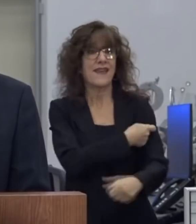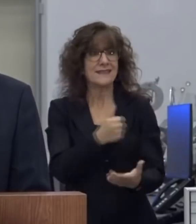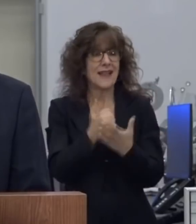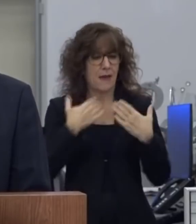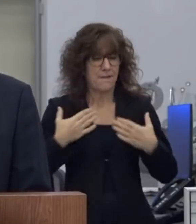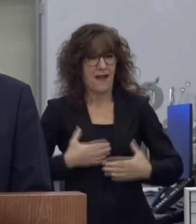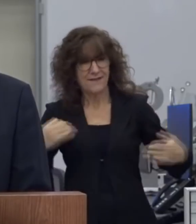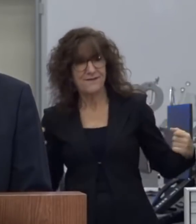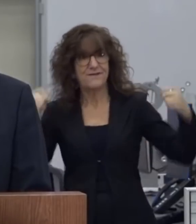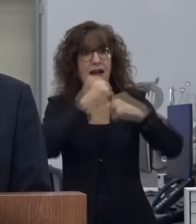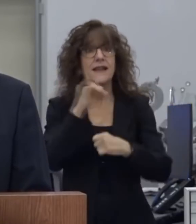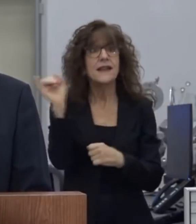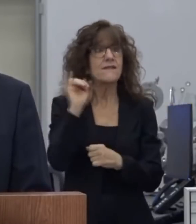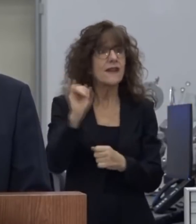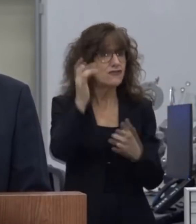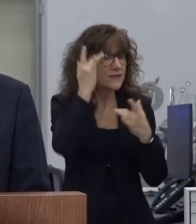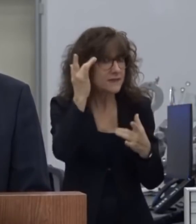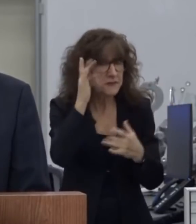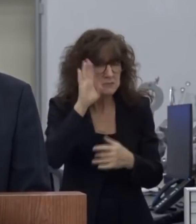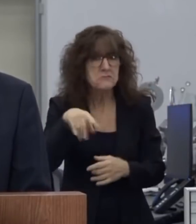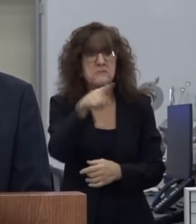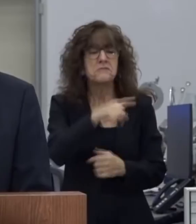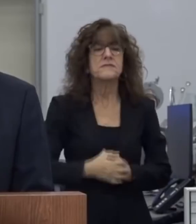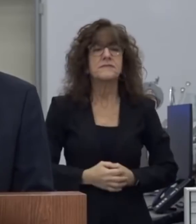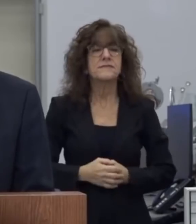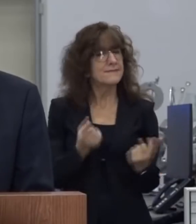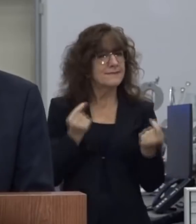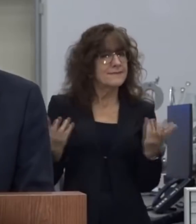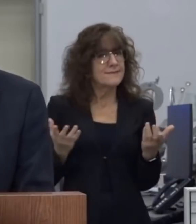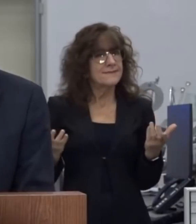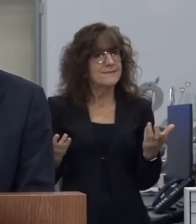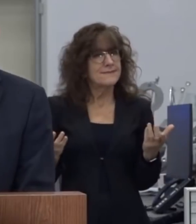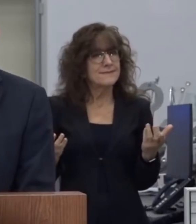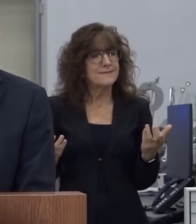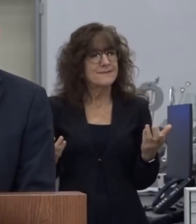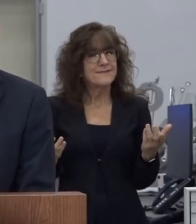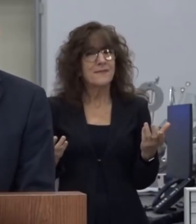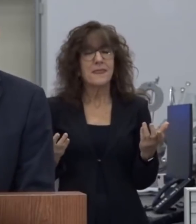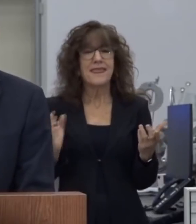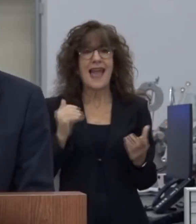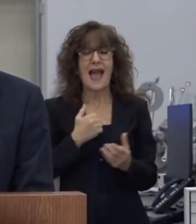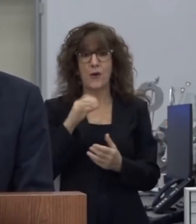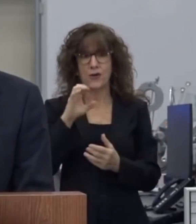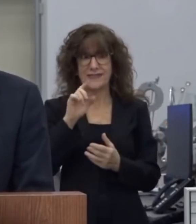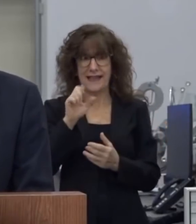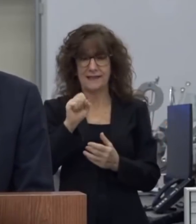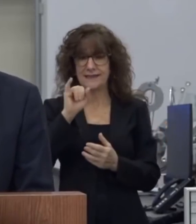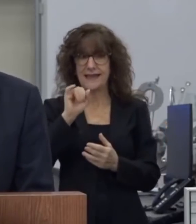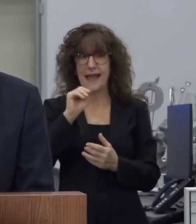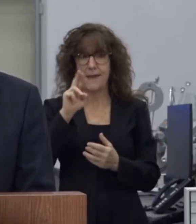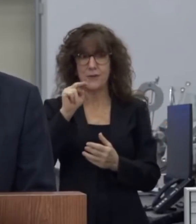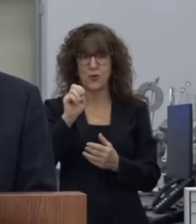body fight off infectious diseases. What they do is they help our cells and our immune system